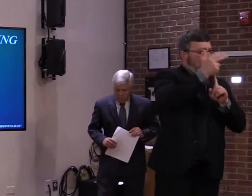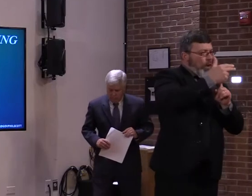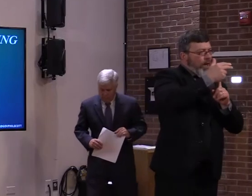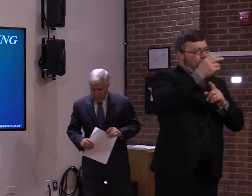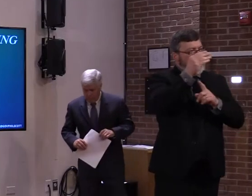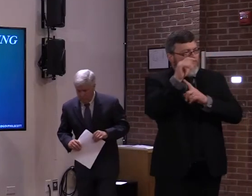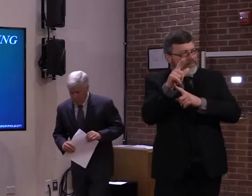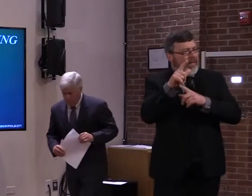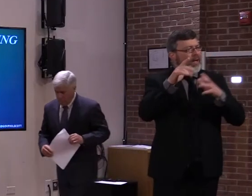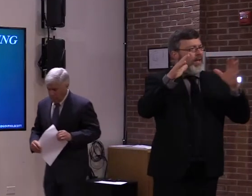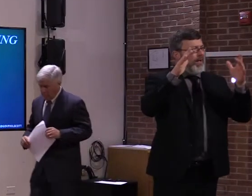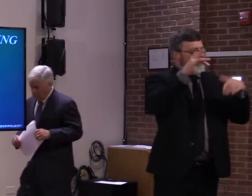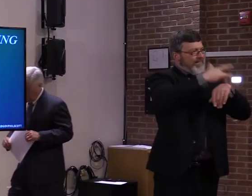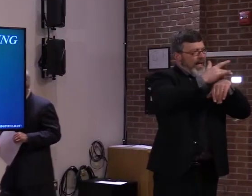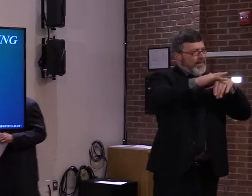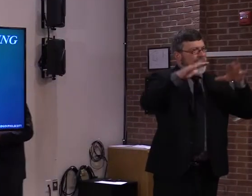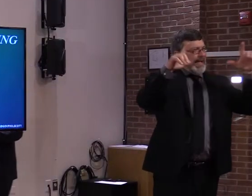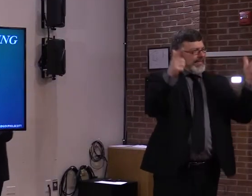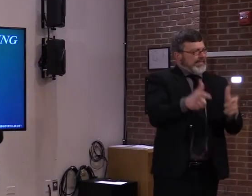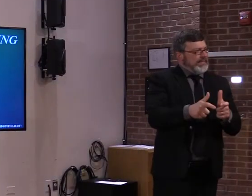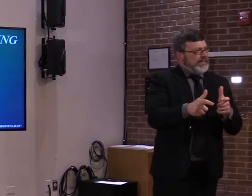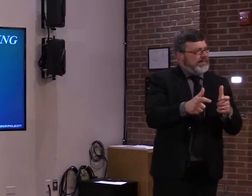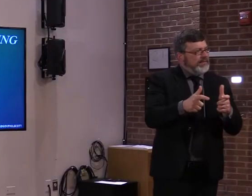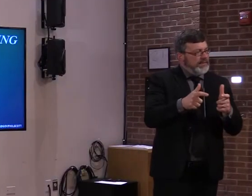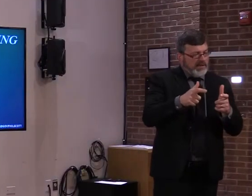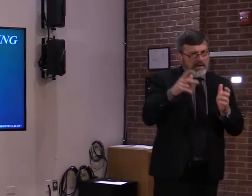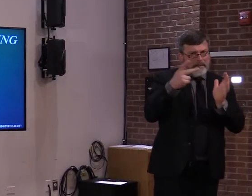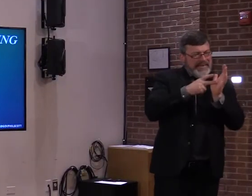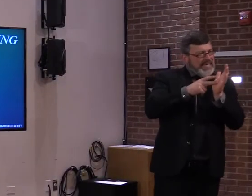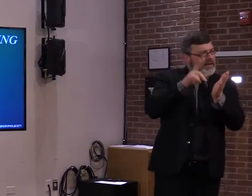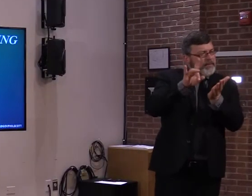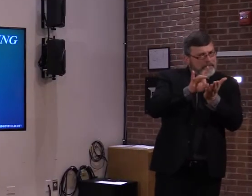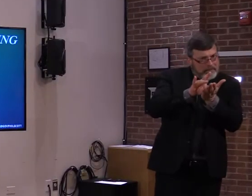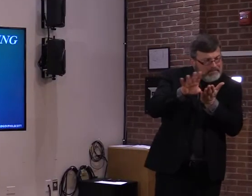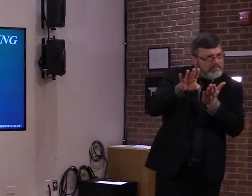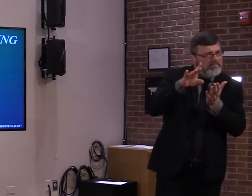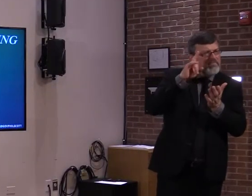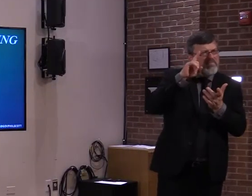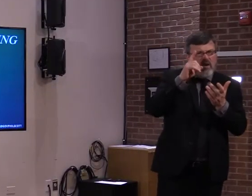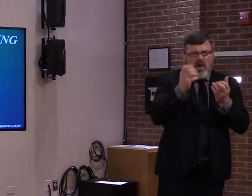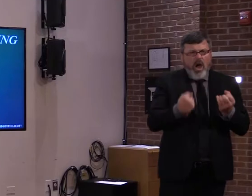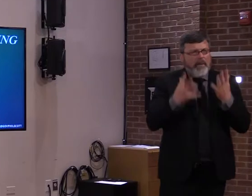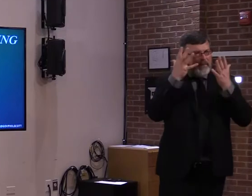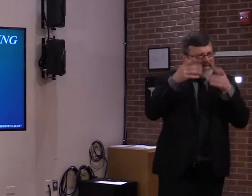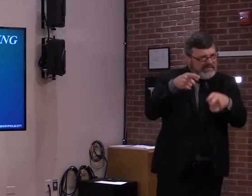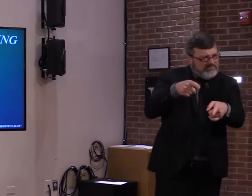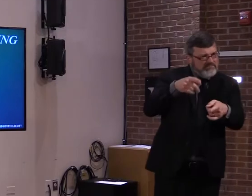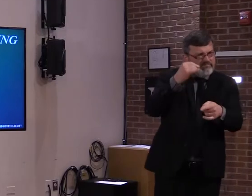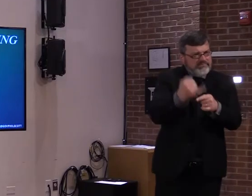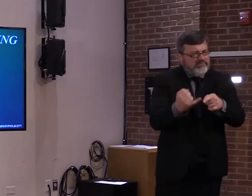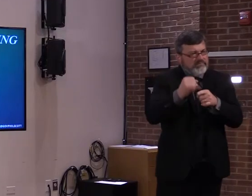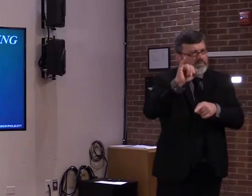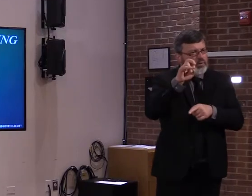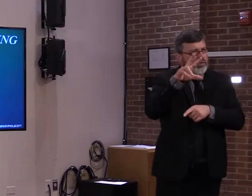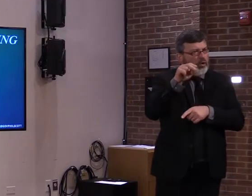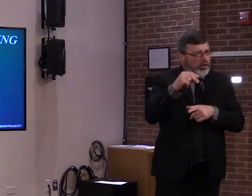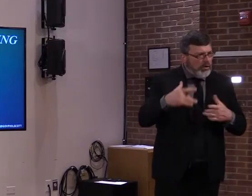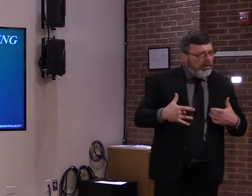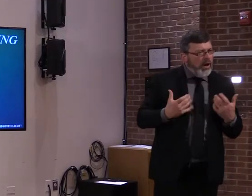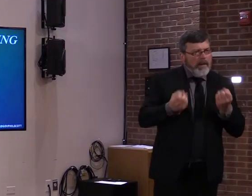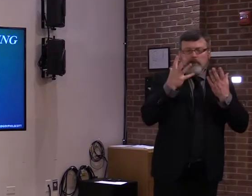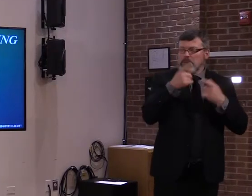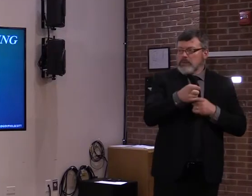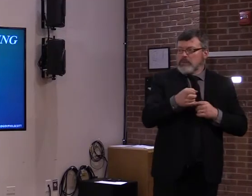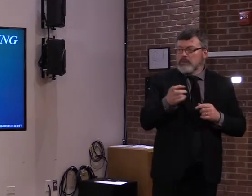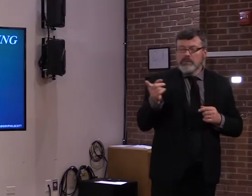month? And how's this $2,500 stipend going to work when it's so hard to